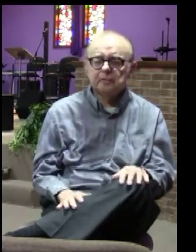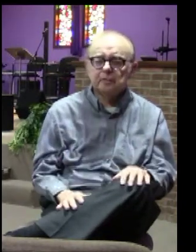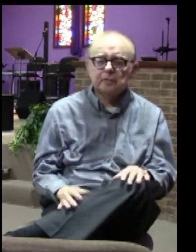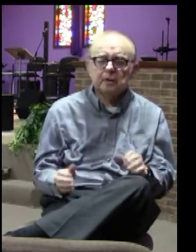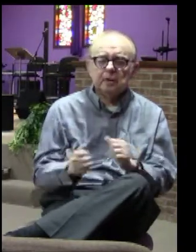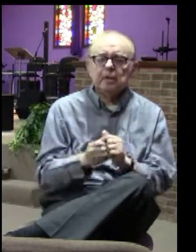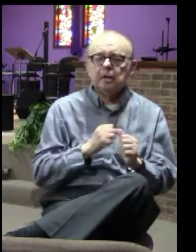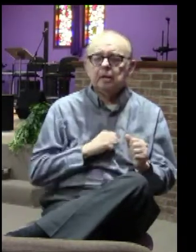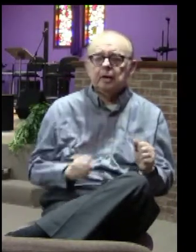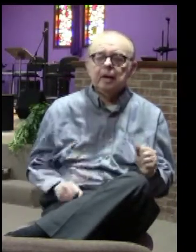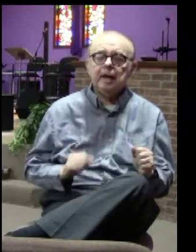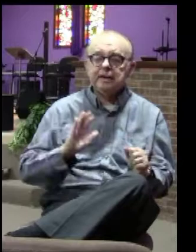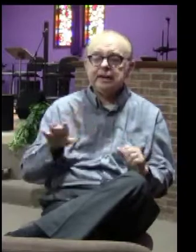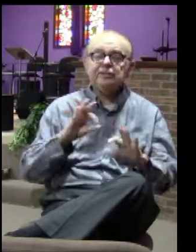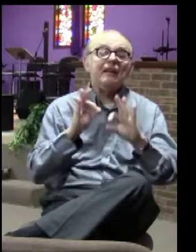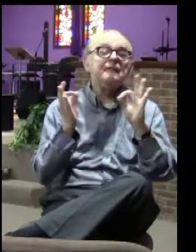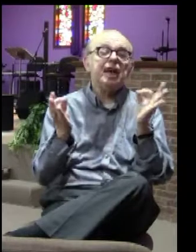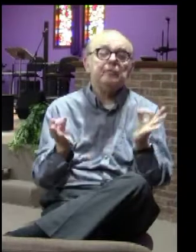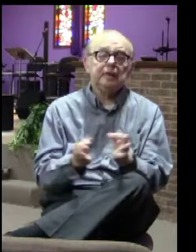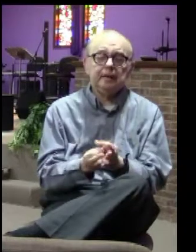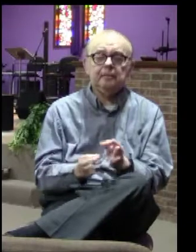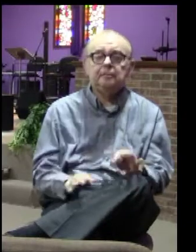with Samson and his family.